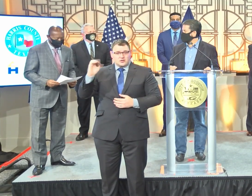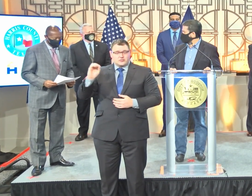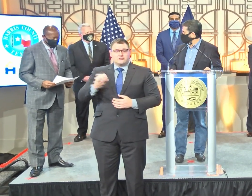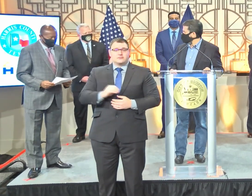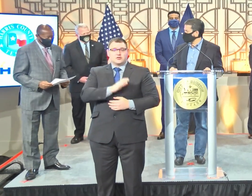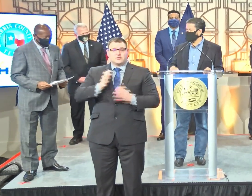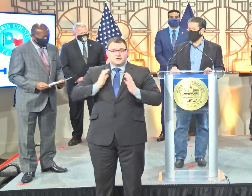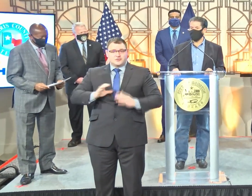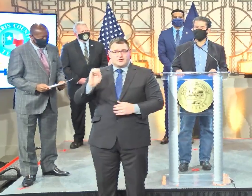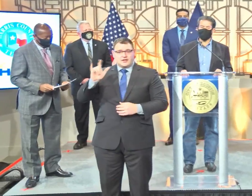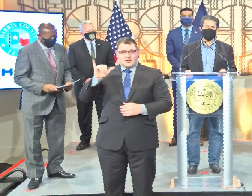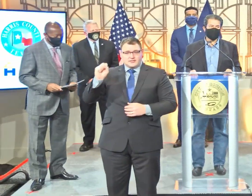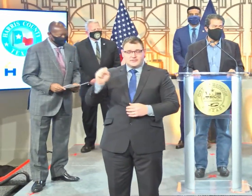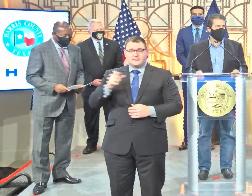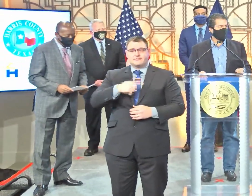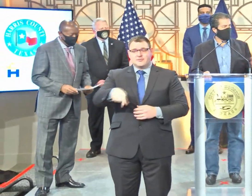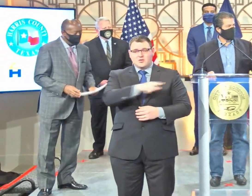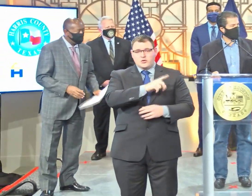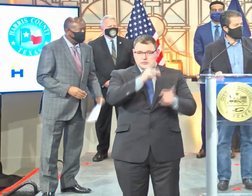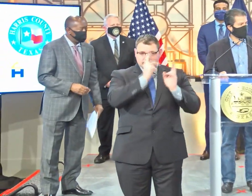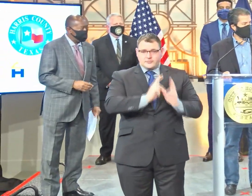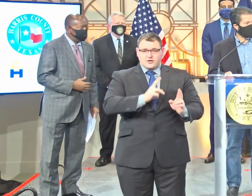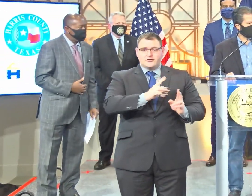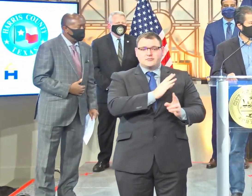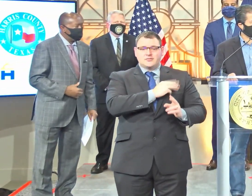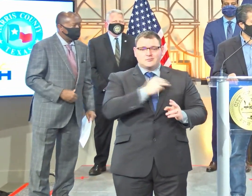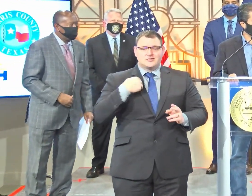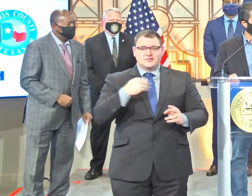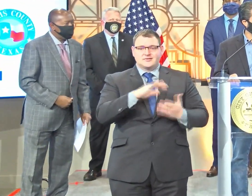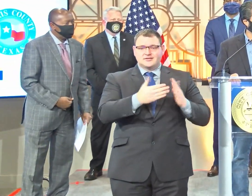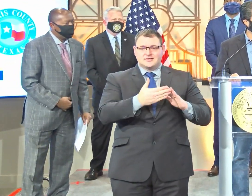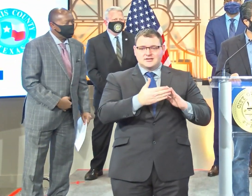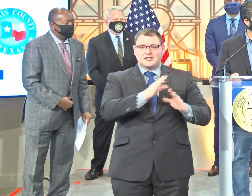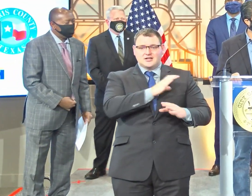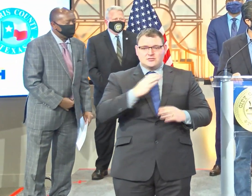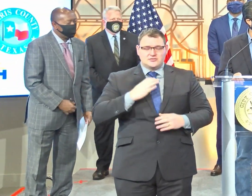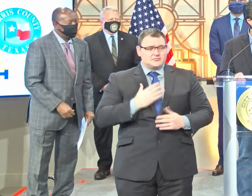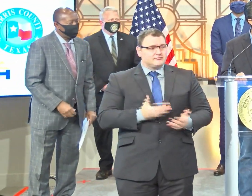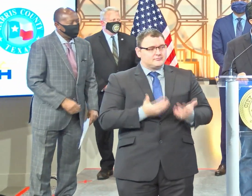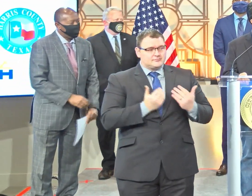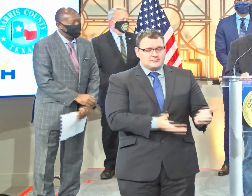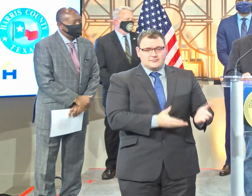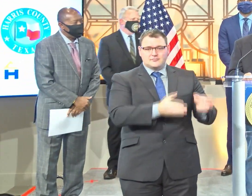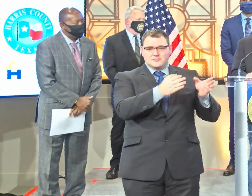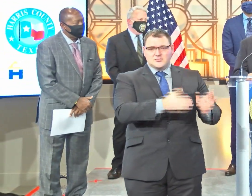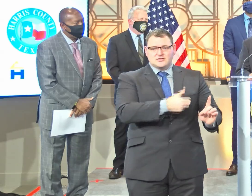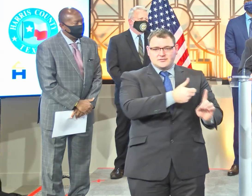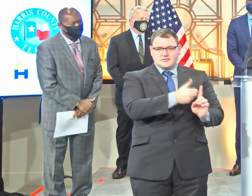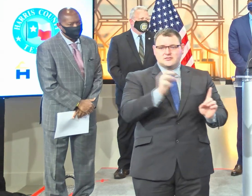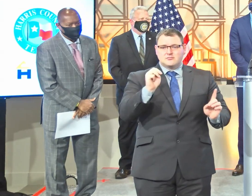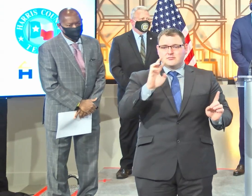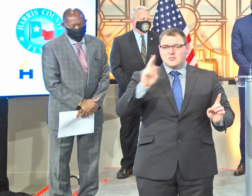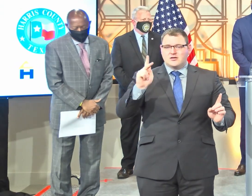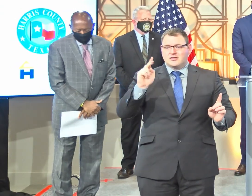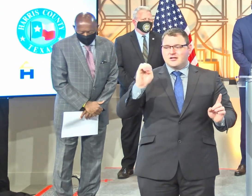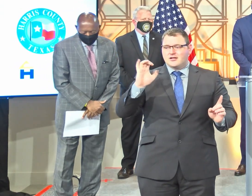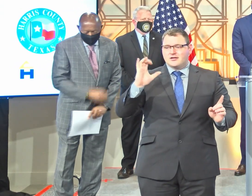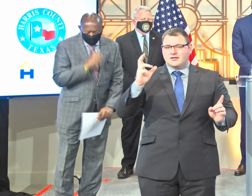you, everyone. Thank you so much, Mayor, for including me here from quarantine and for your efforts from you and the City Council. Thank